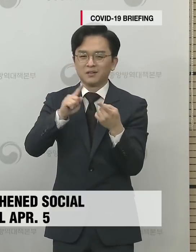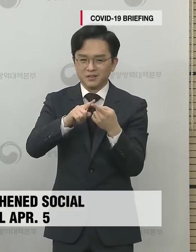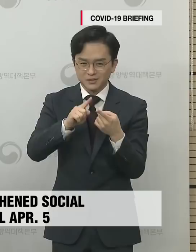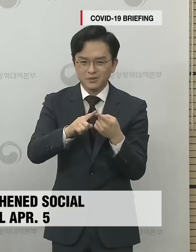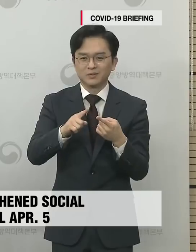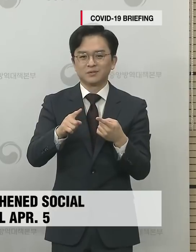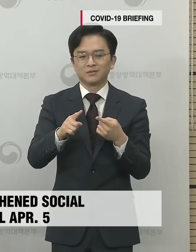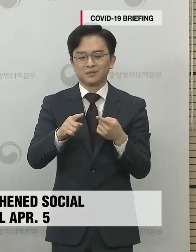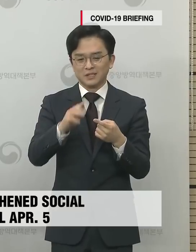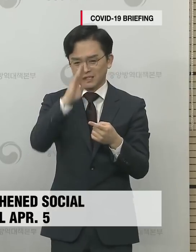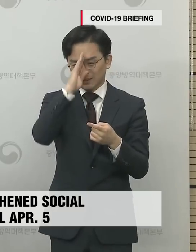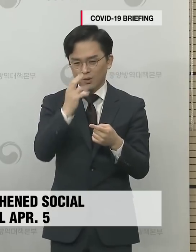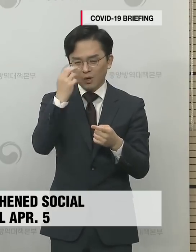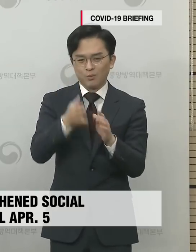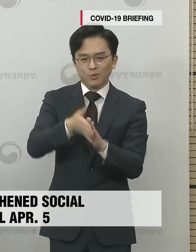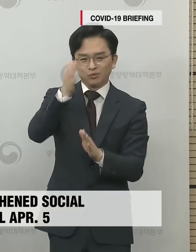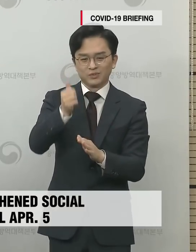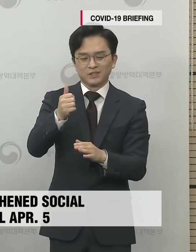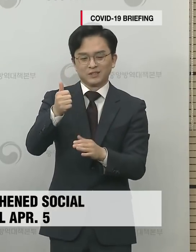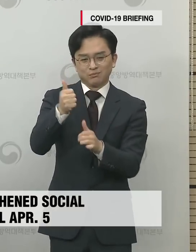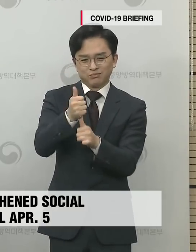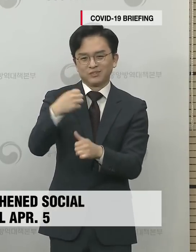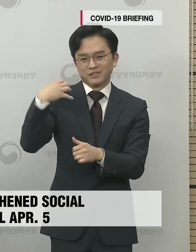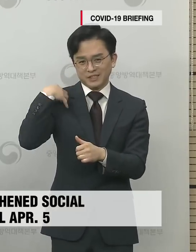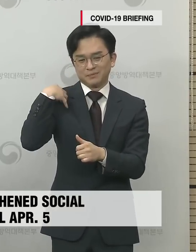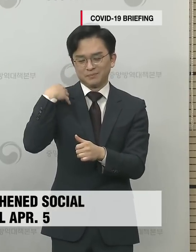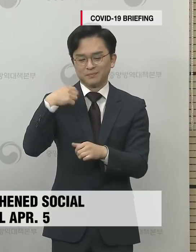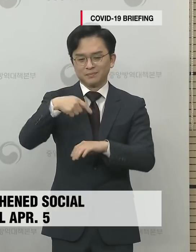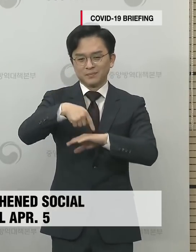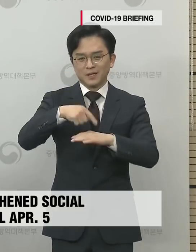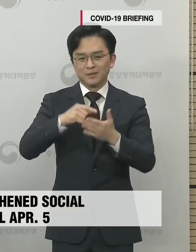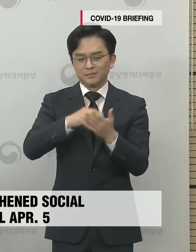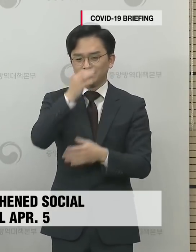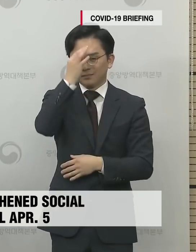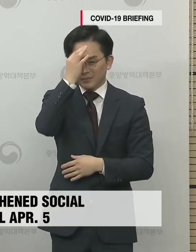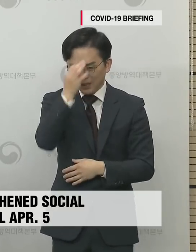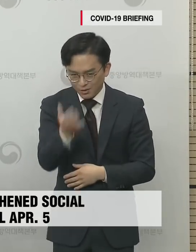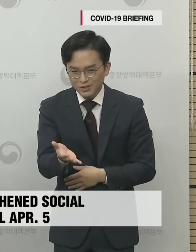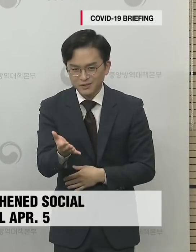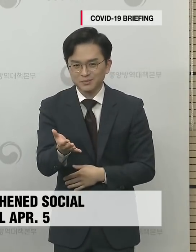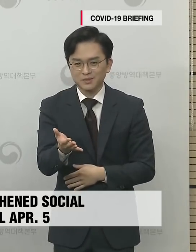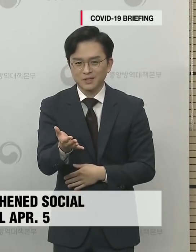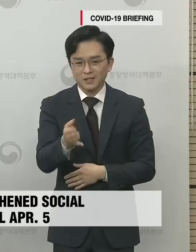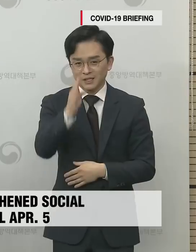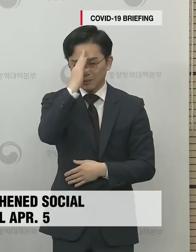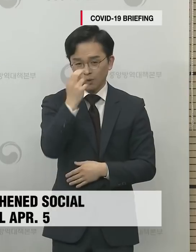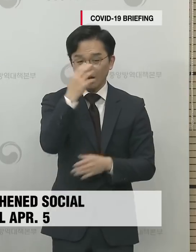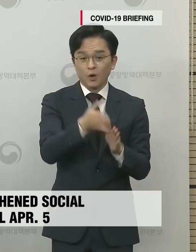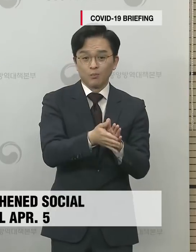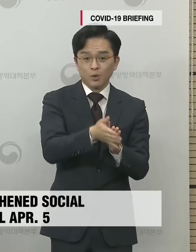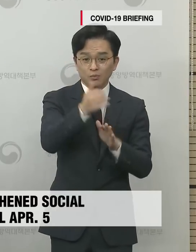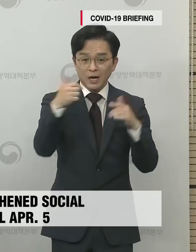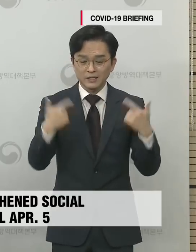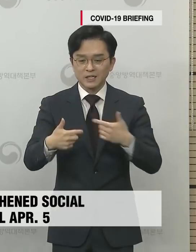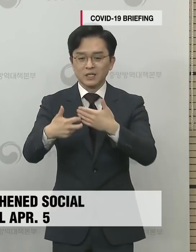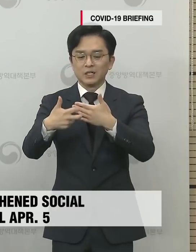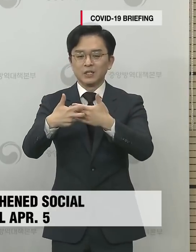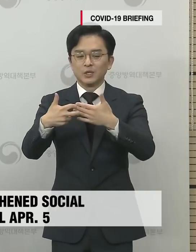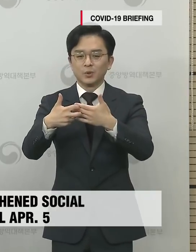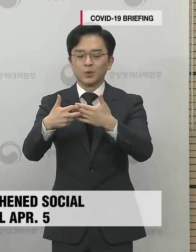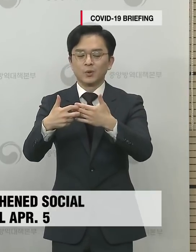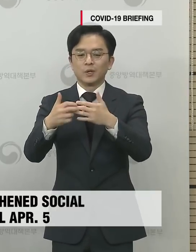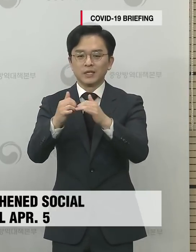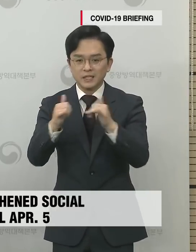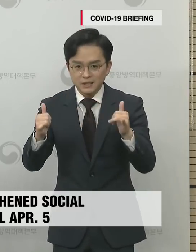public. So as the respective employee or staff, I would like to apologize for any misunderstandings. And